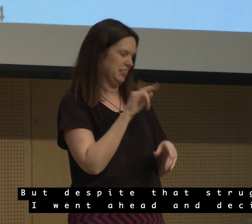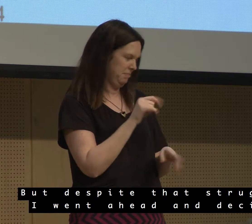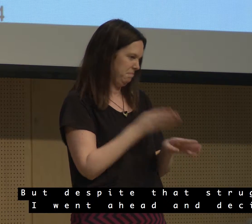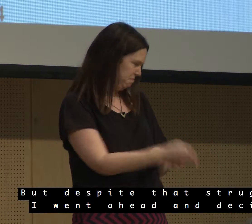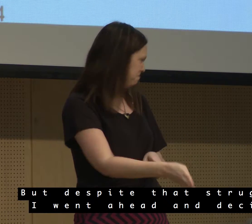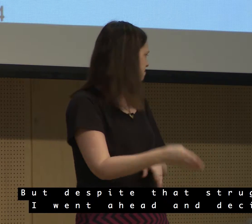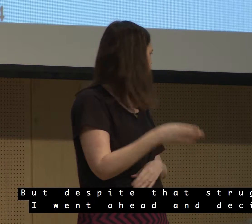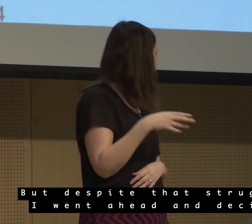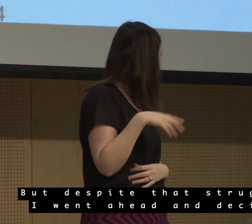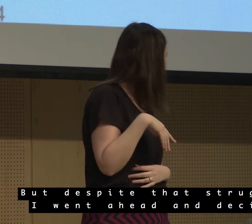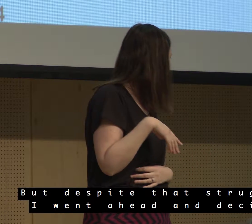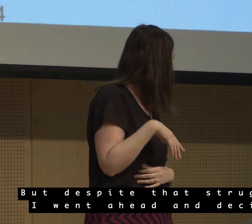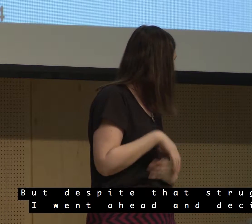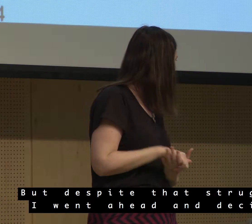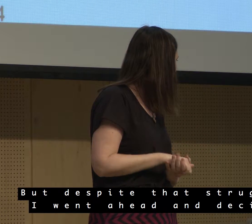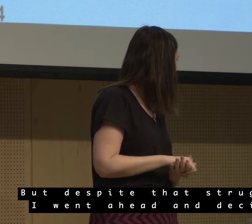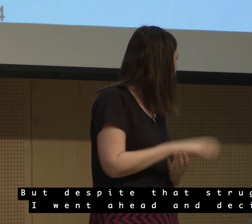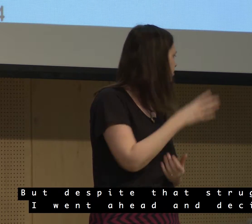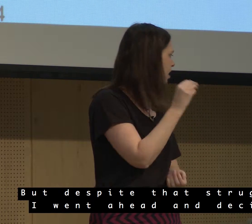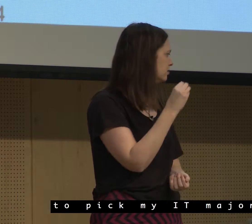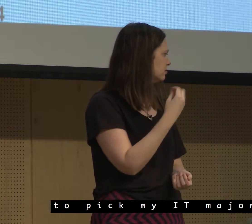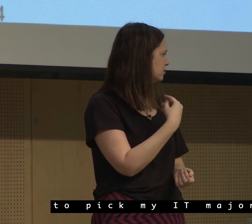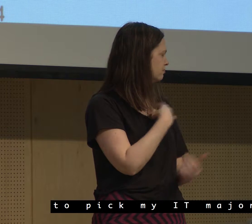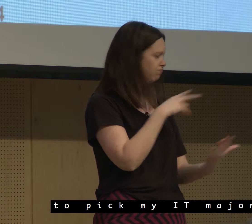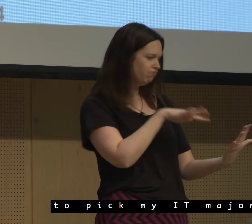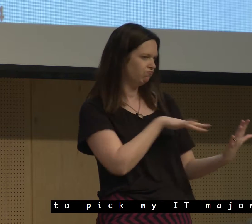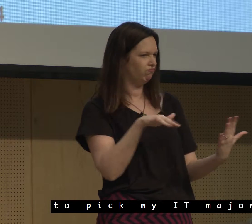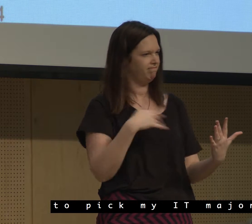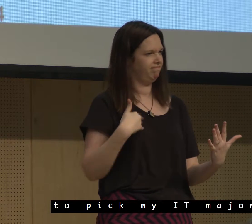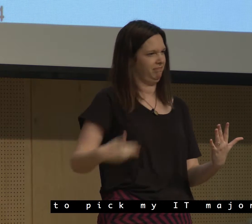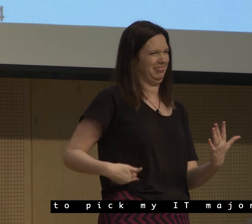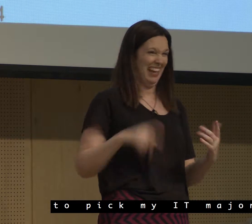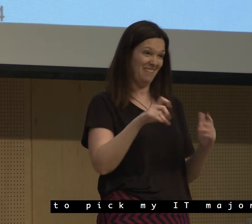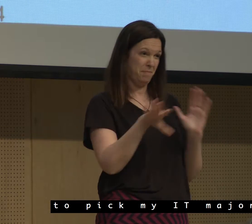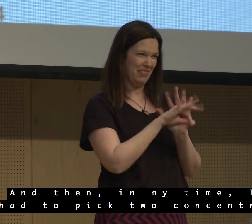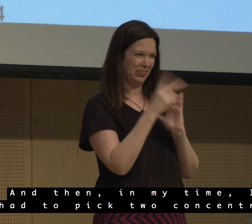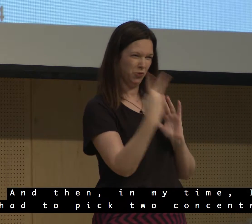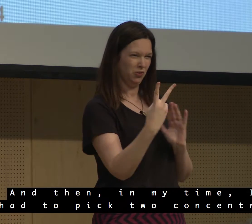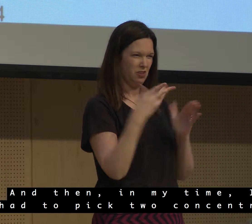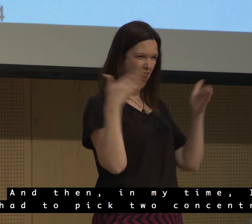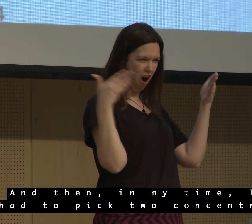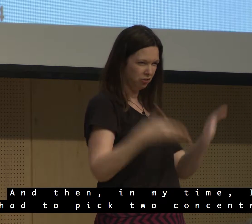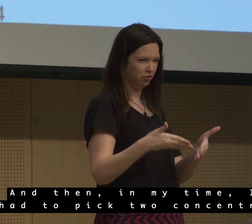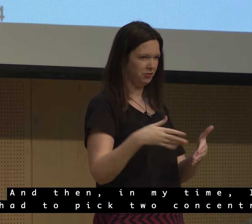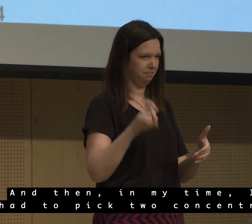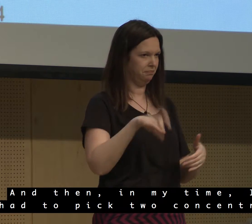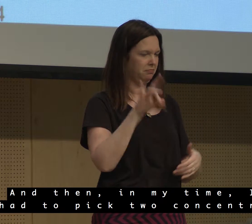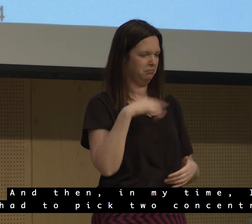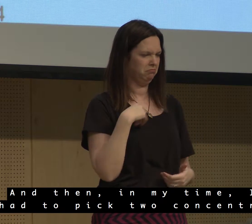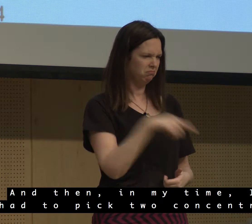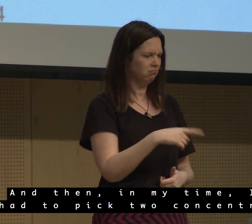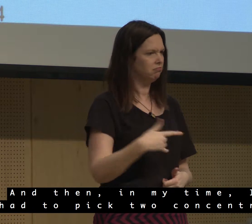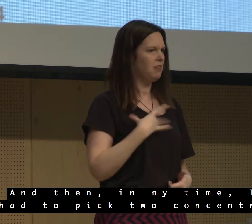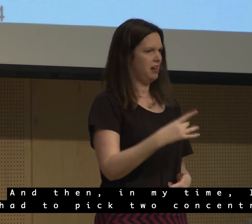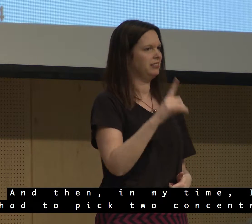despite that struggle, I went ahead and decided to pick my IT major. And then in my time, I also had to pick